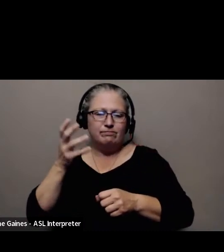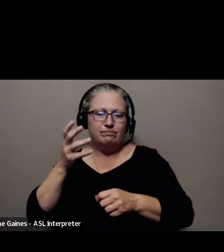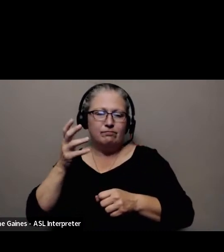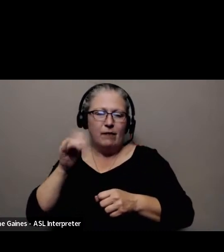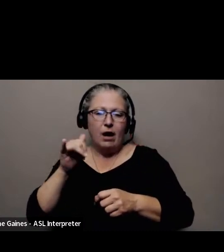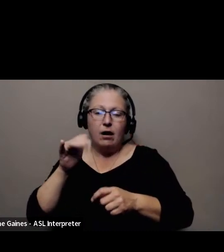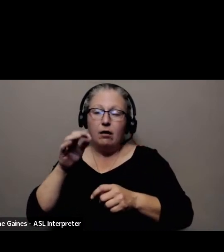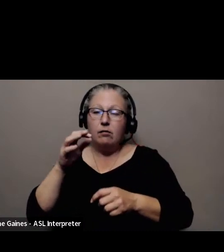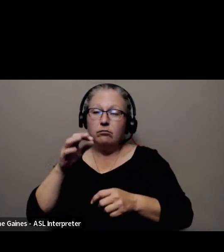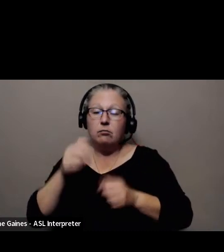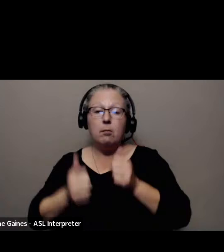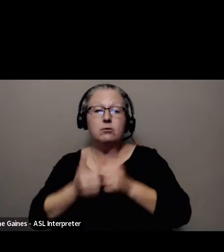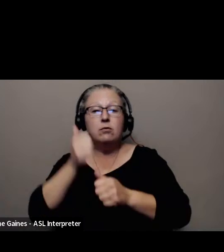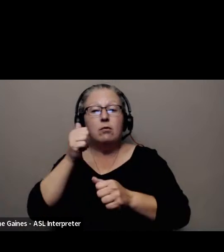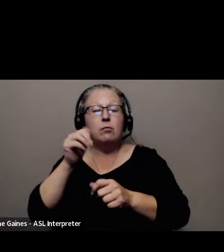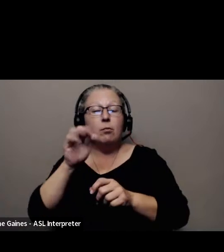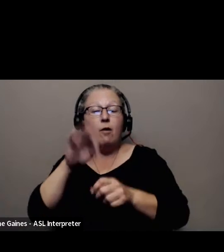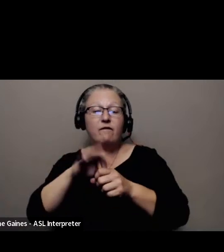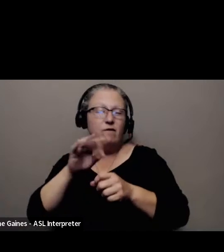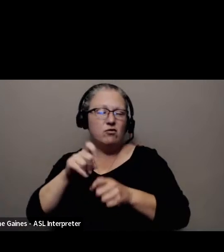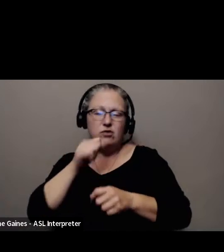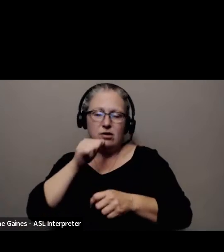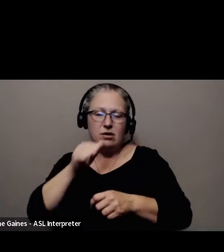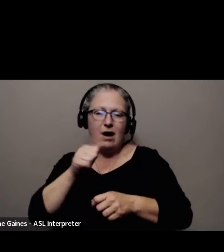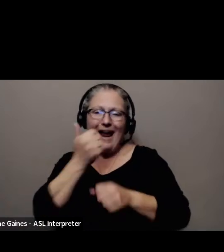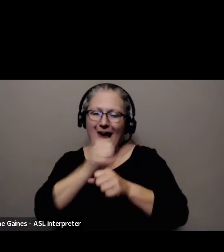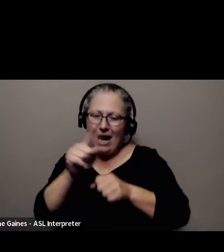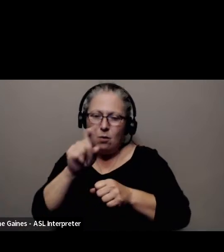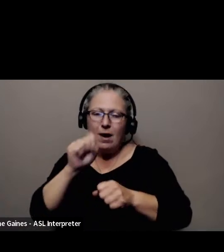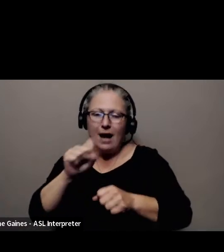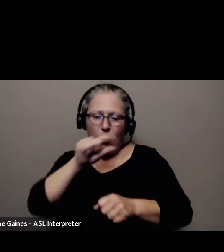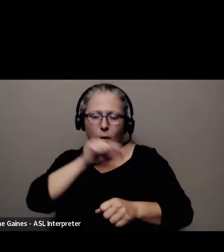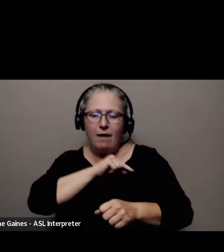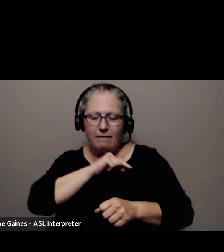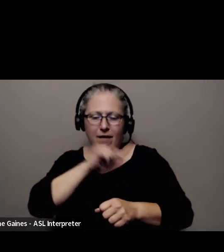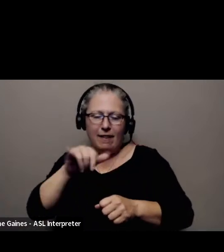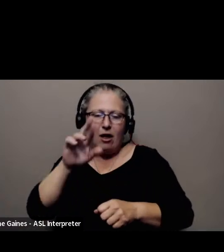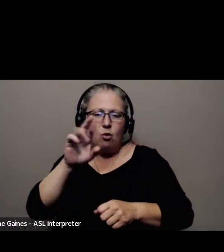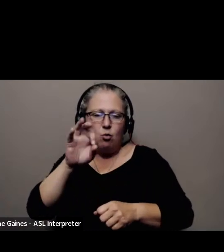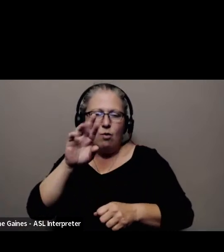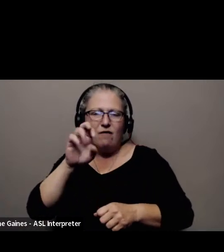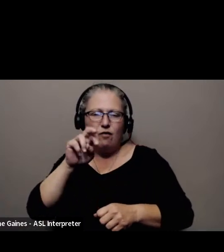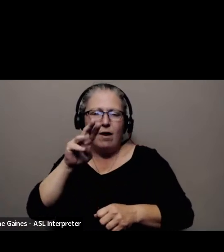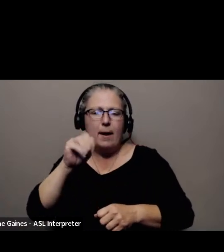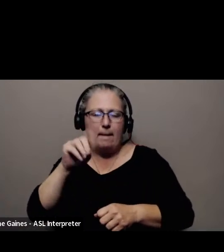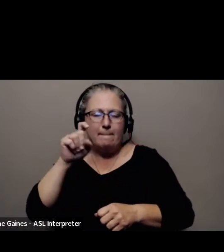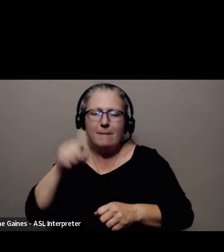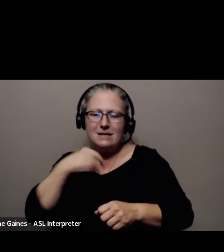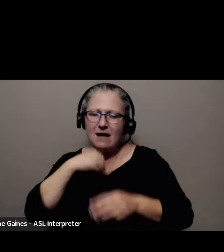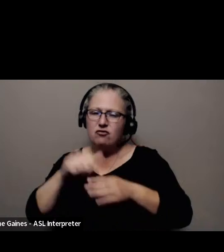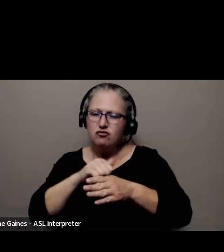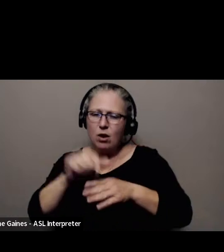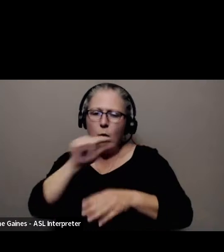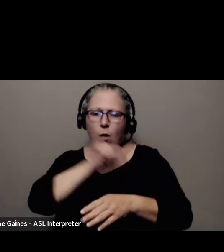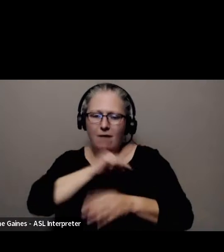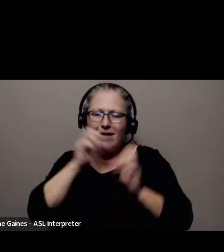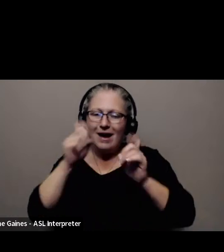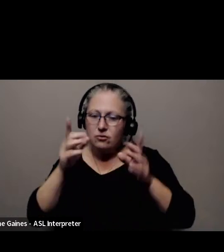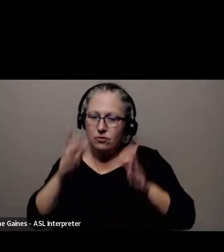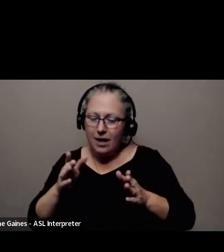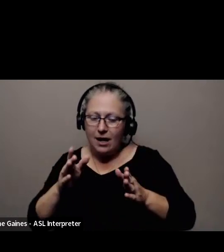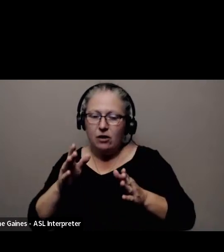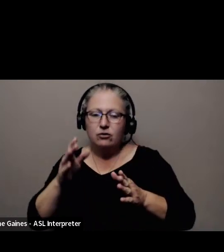popular vote that, anybody can qualify a referendum. We need to have trained, qualified